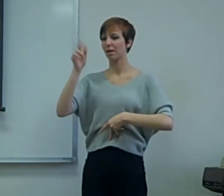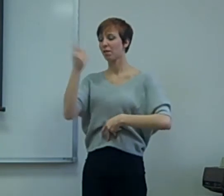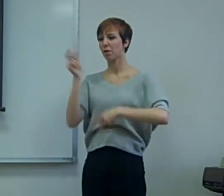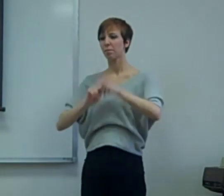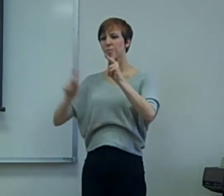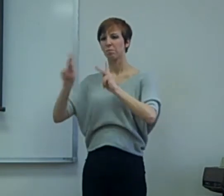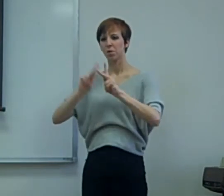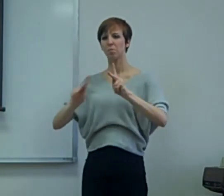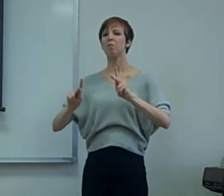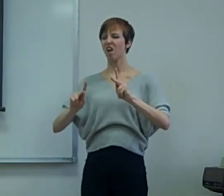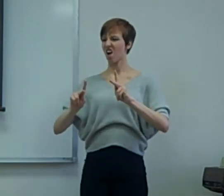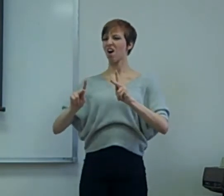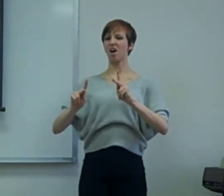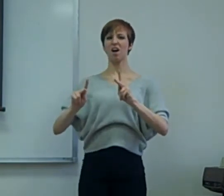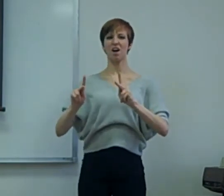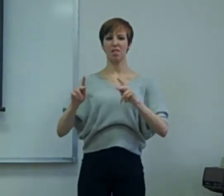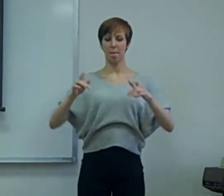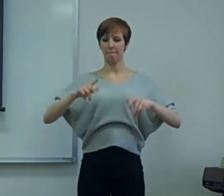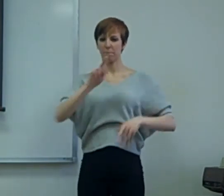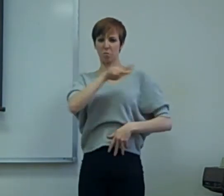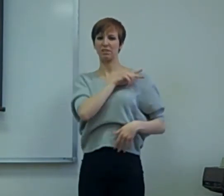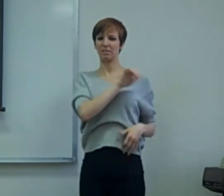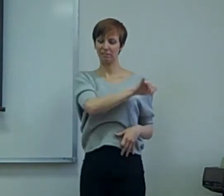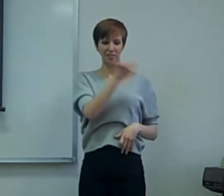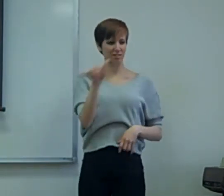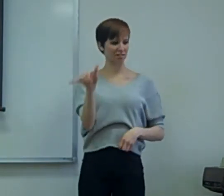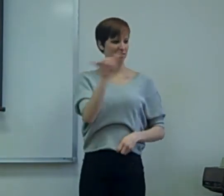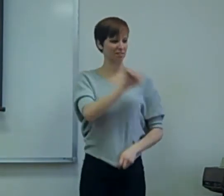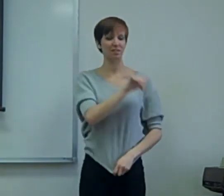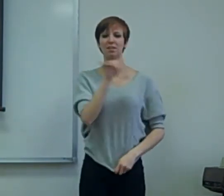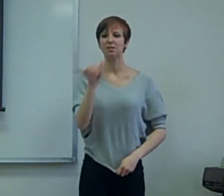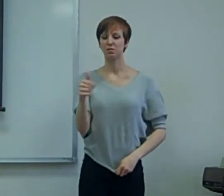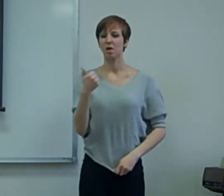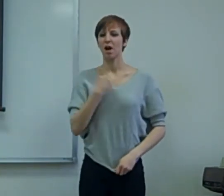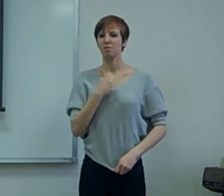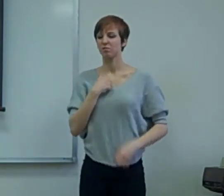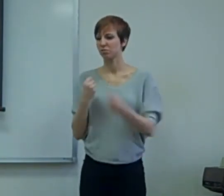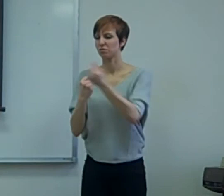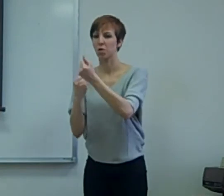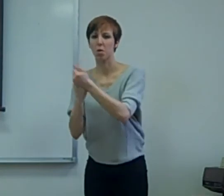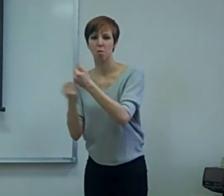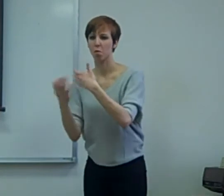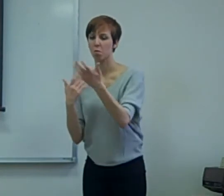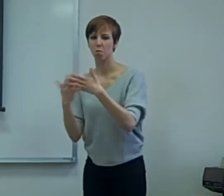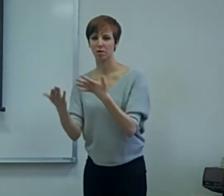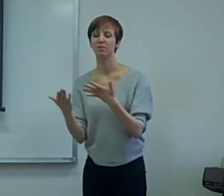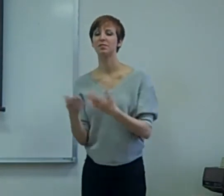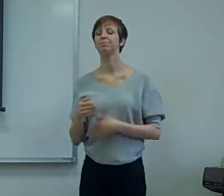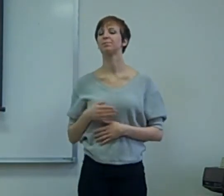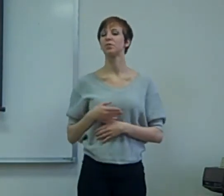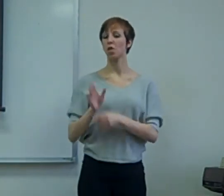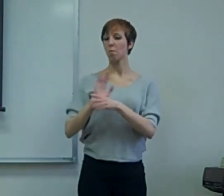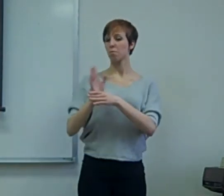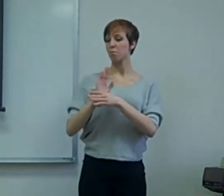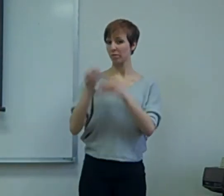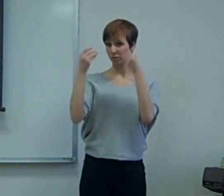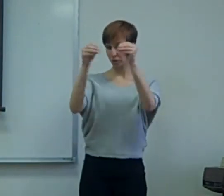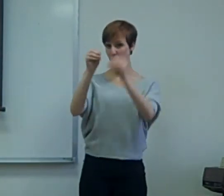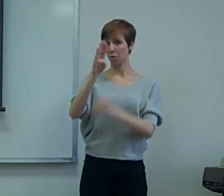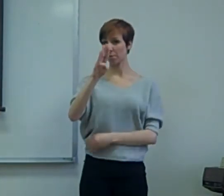him, and then I do things for them. So one day I was at Blockbuster checking out, and there was this kid.